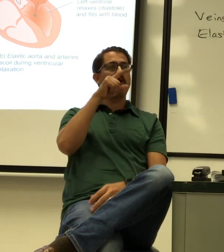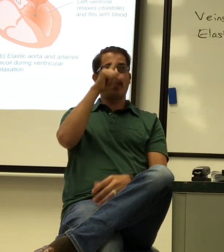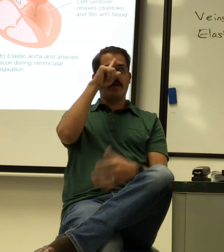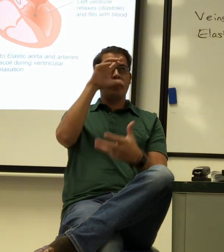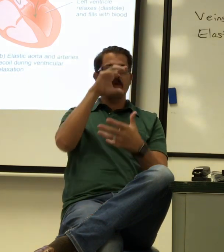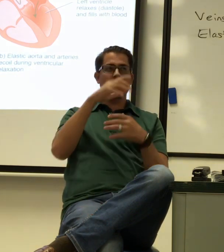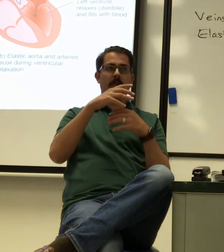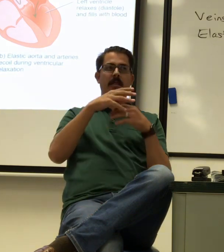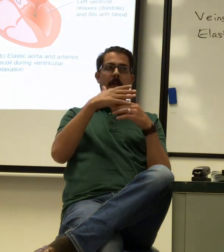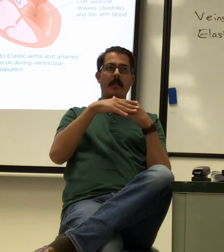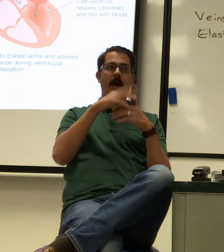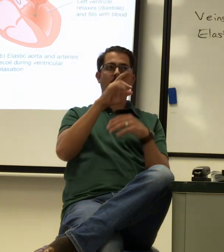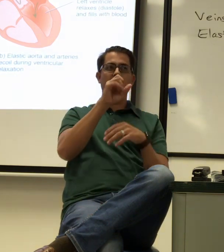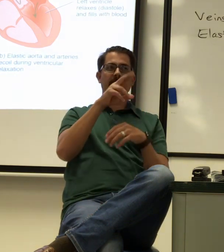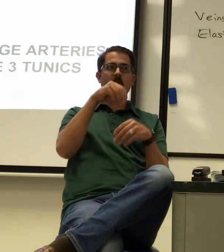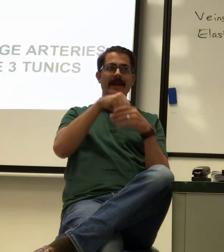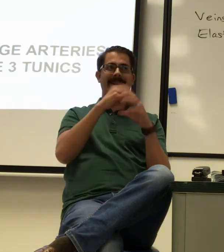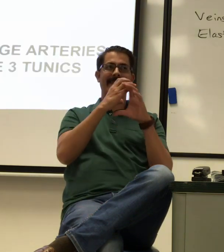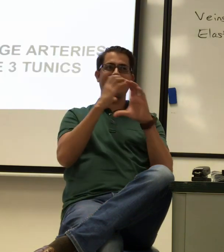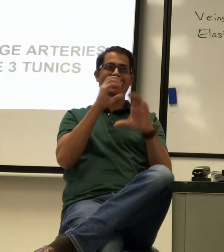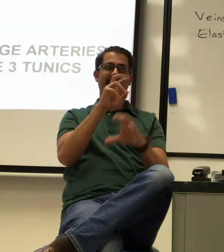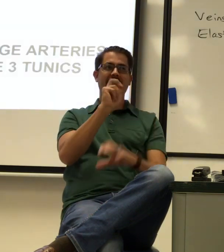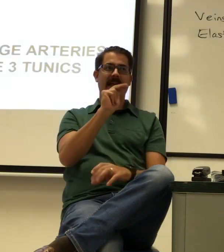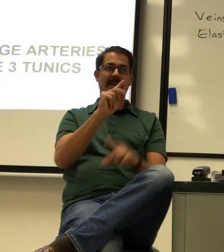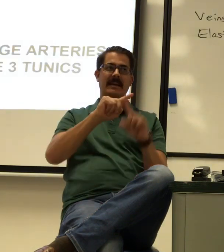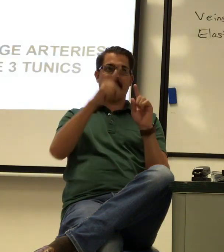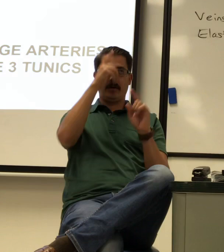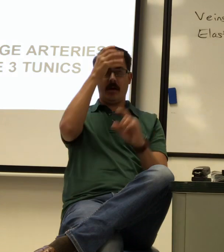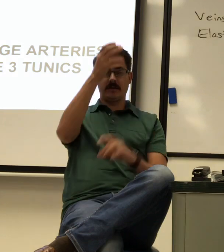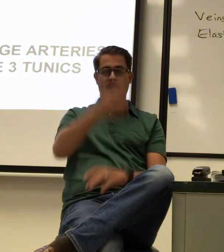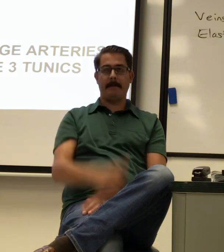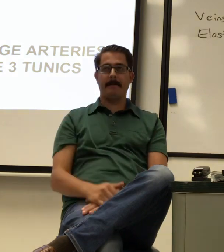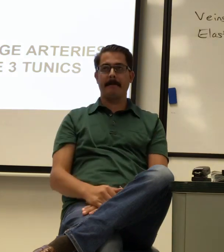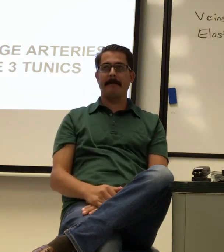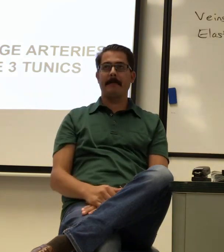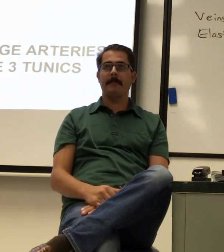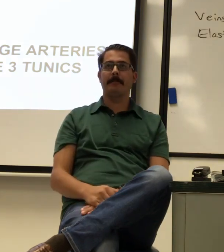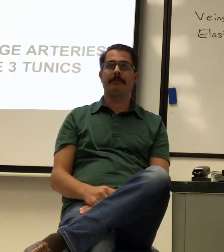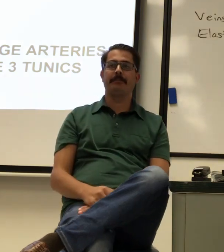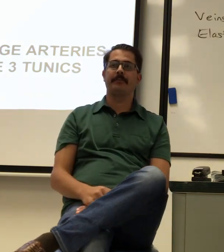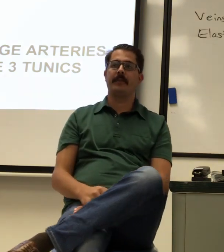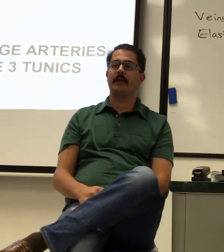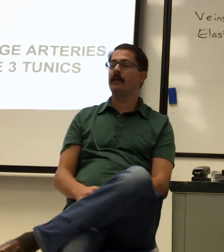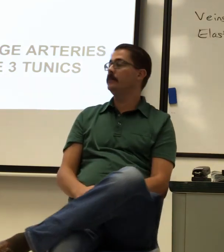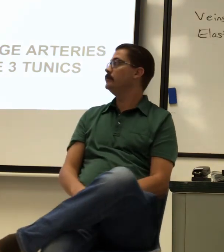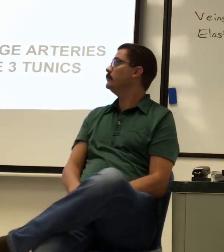reservoir of the veins. Okay, different concepts. All right, so now I want to get into the